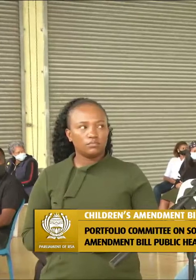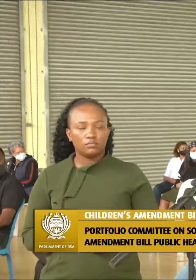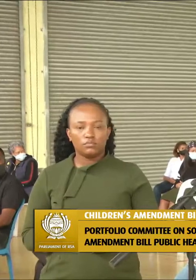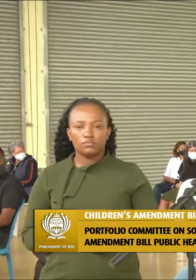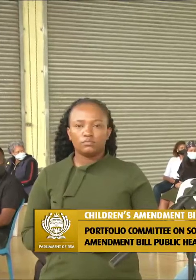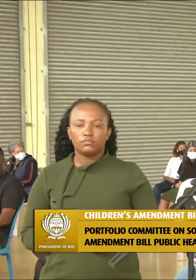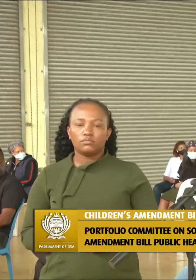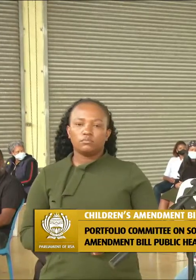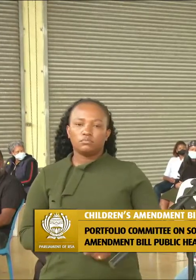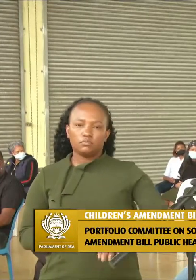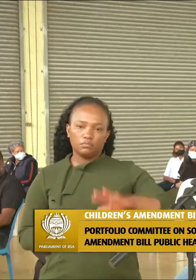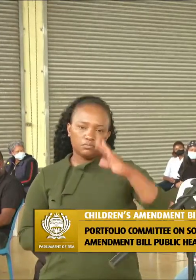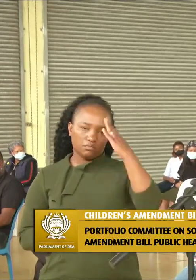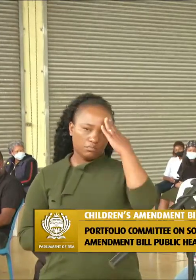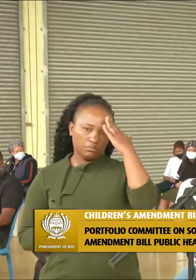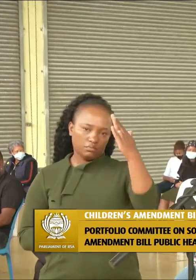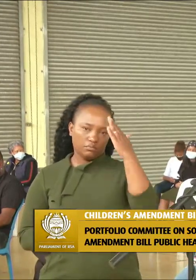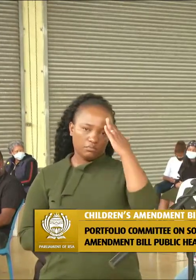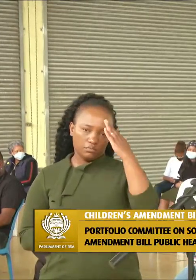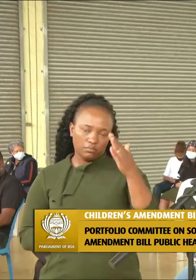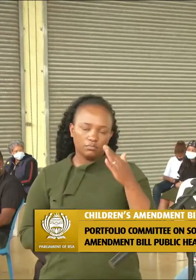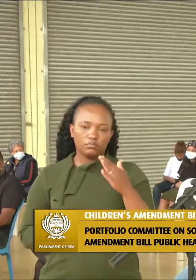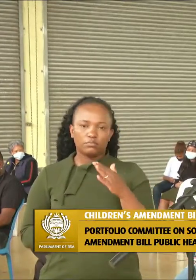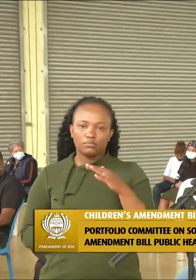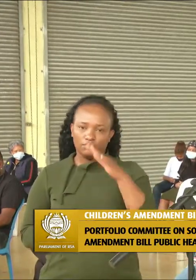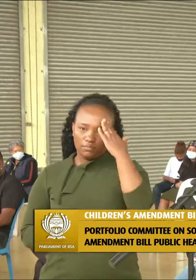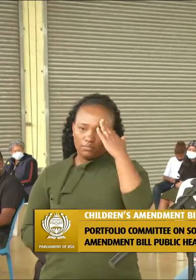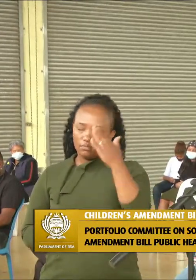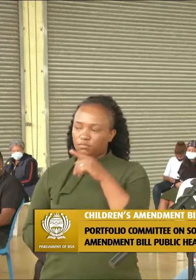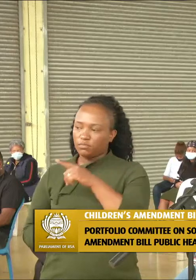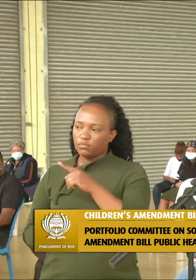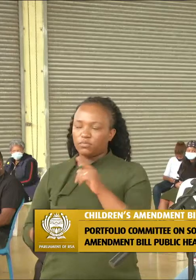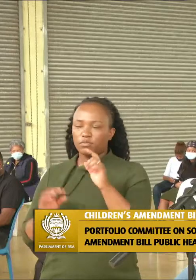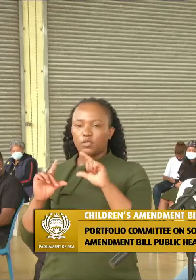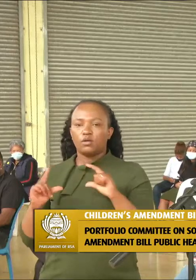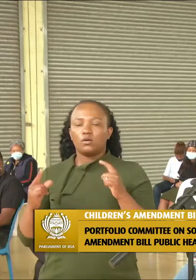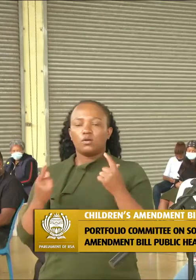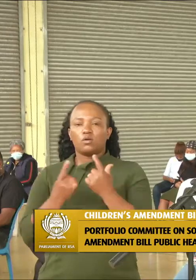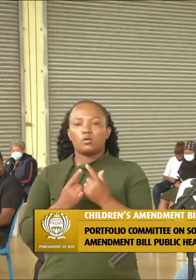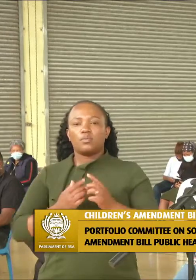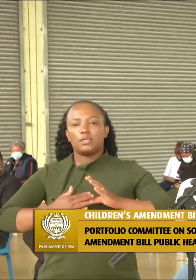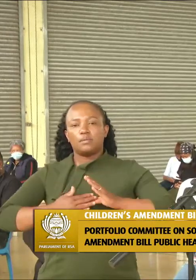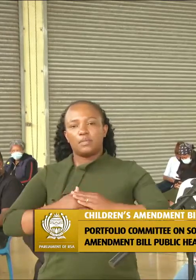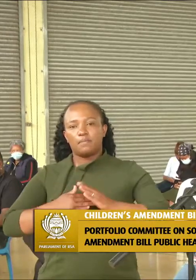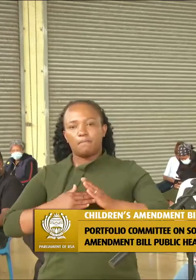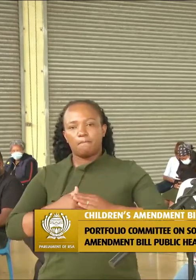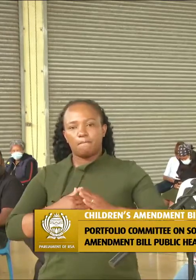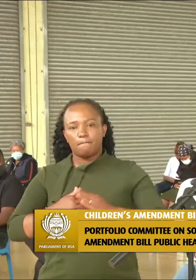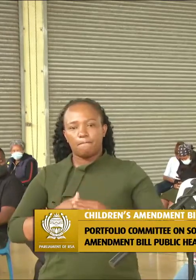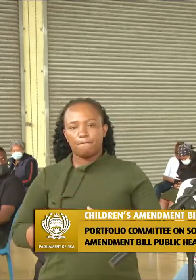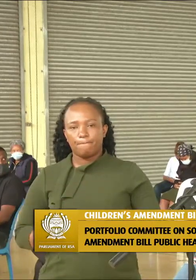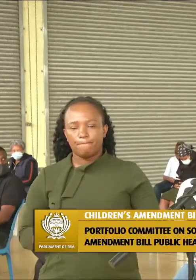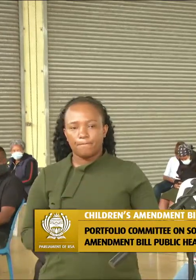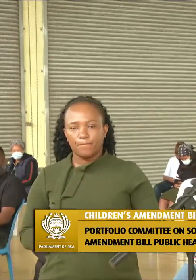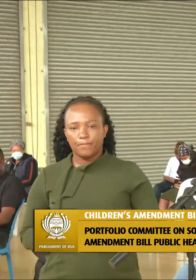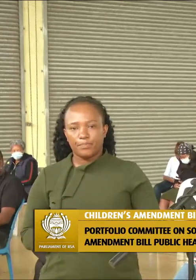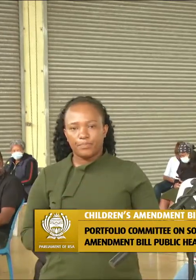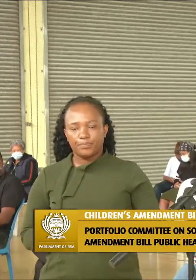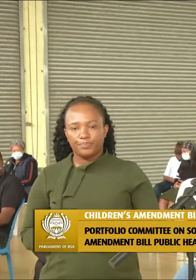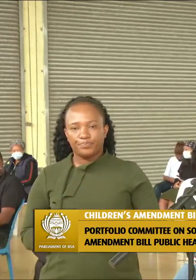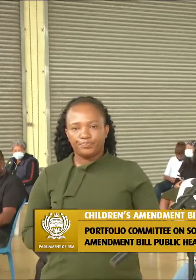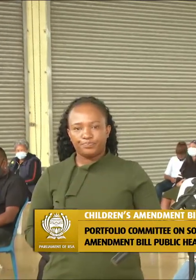Good afternoon, everybody. Good afternoon, ladies, committee members. Nginibingelele bonke namalungu